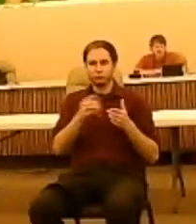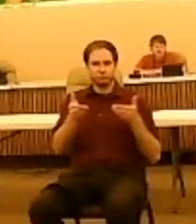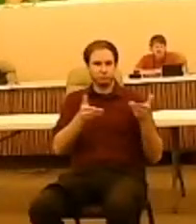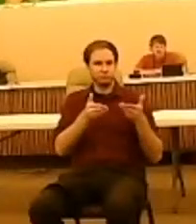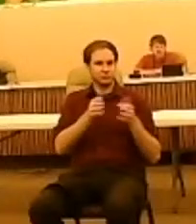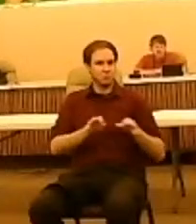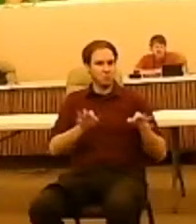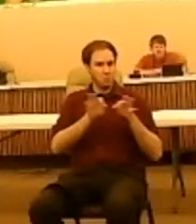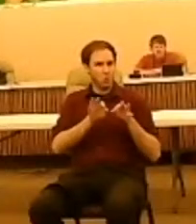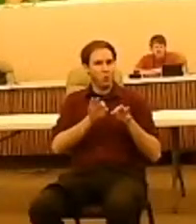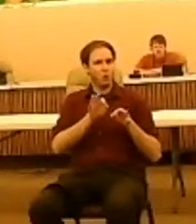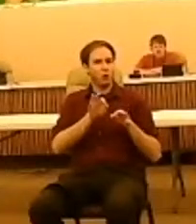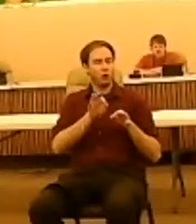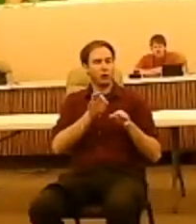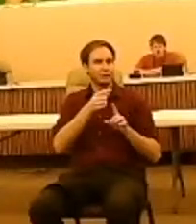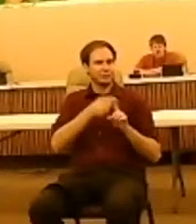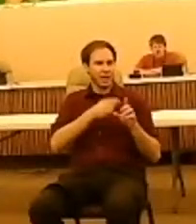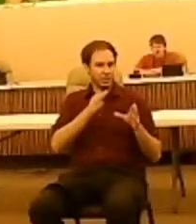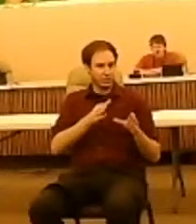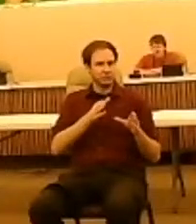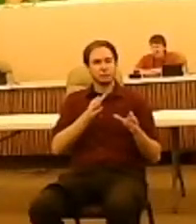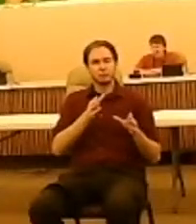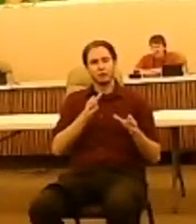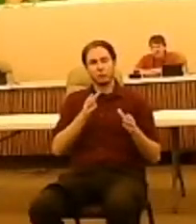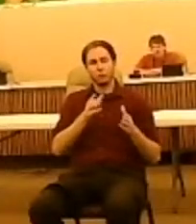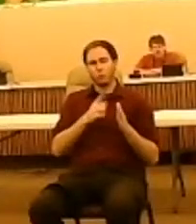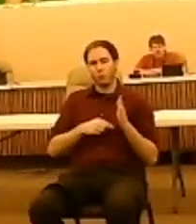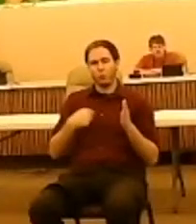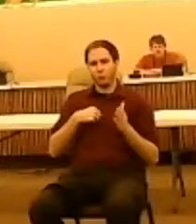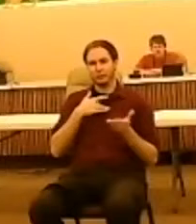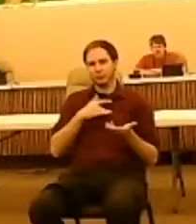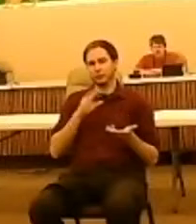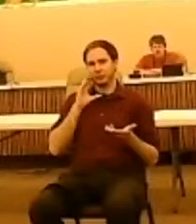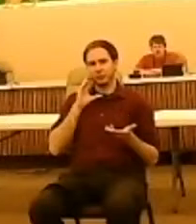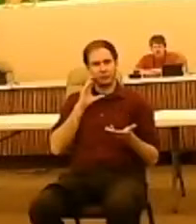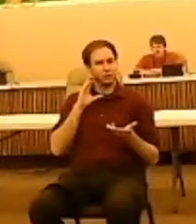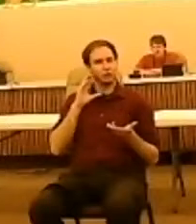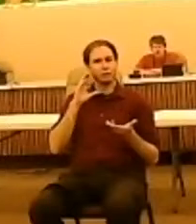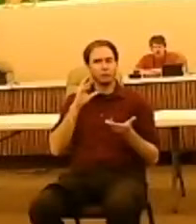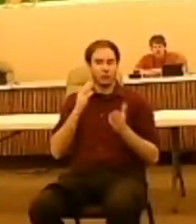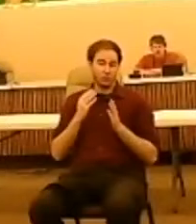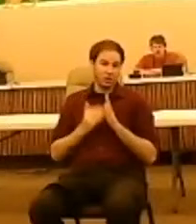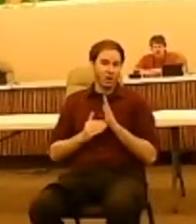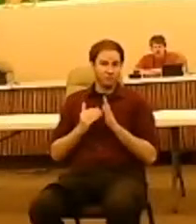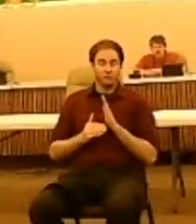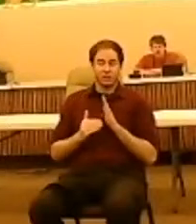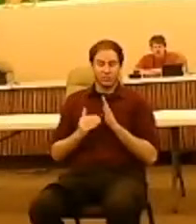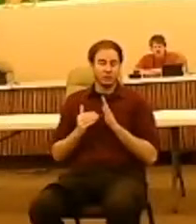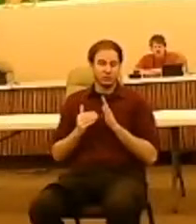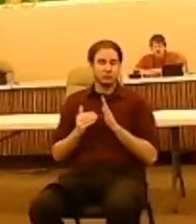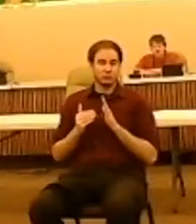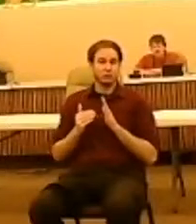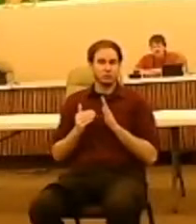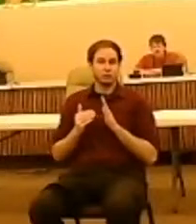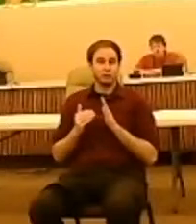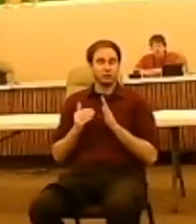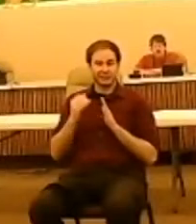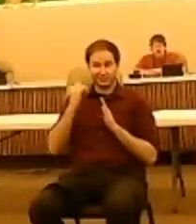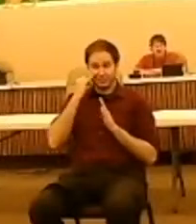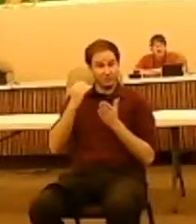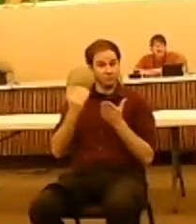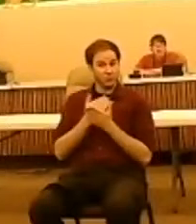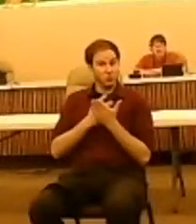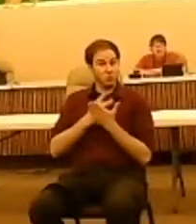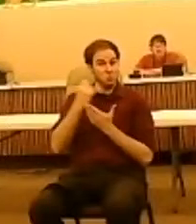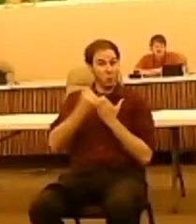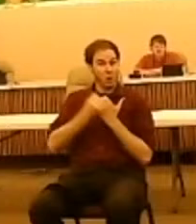So, one of the things we hear more often than anything else is when a new project